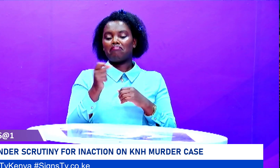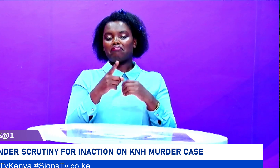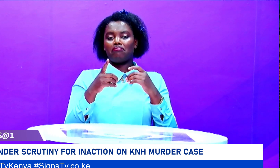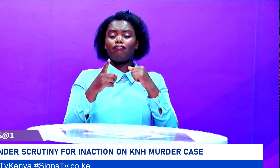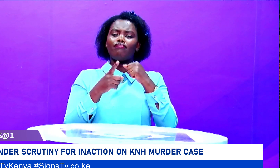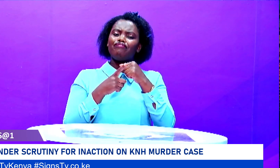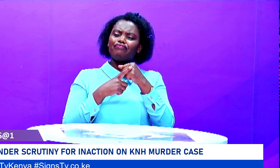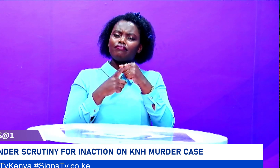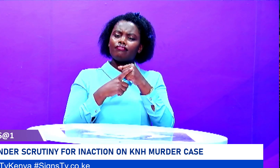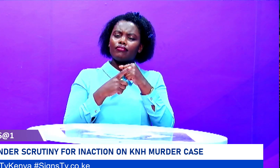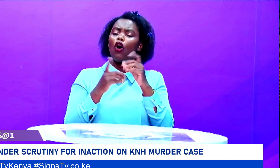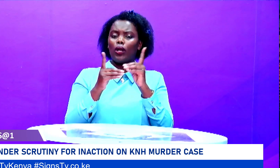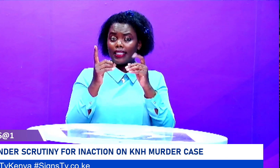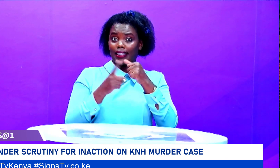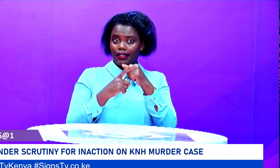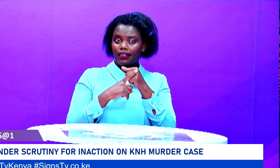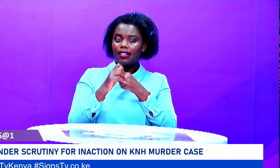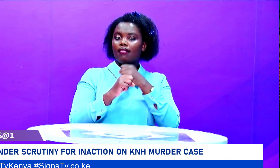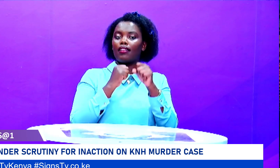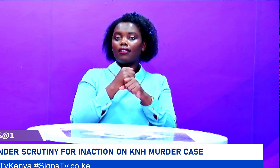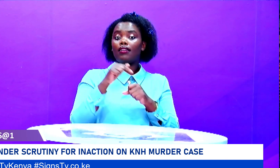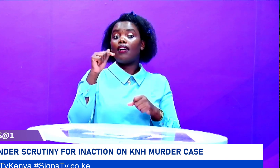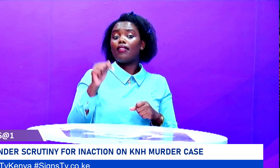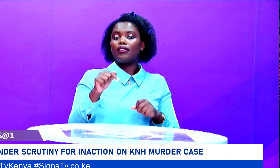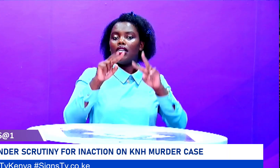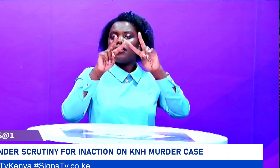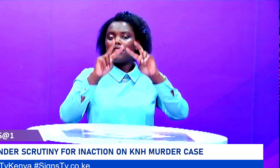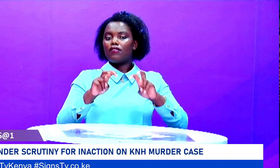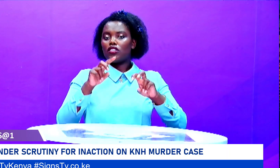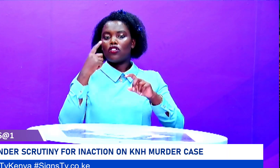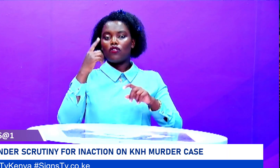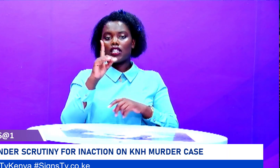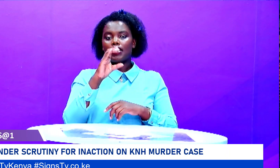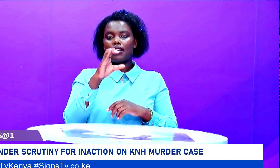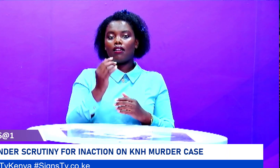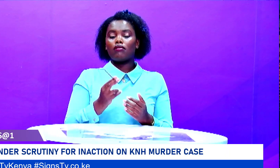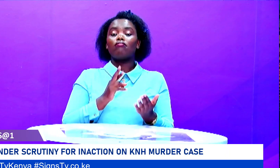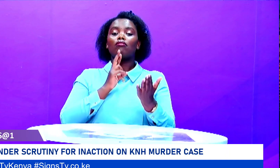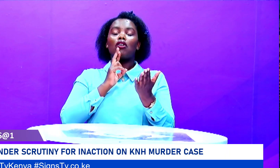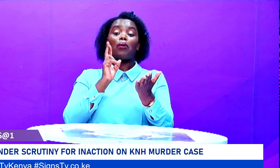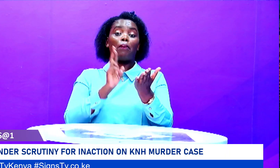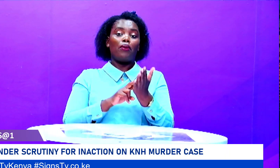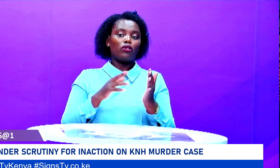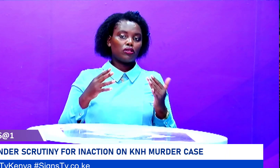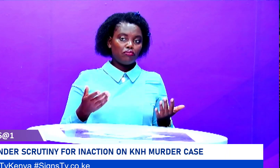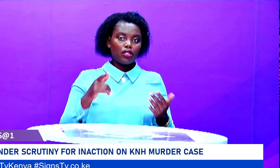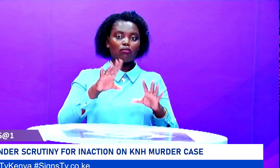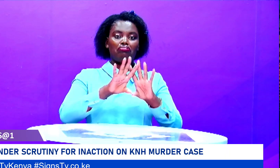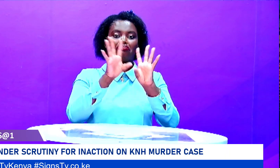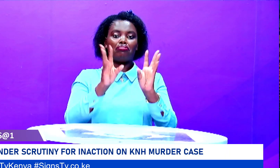Gilbert Kinyua Muthoni was tragically murdered at KNH on the night of February 6, 2025. Investigation by the DCI